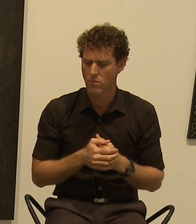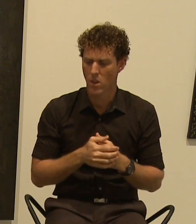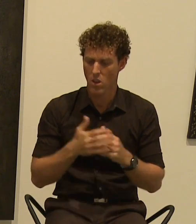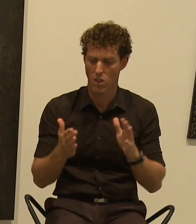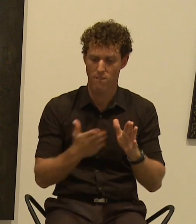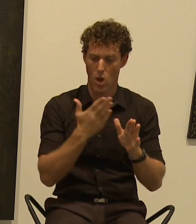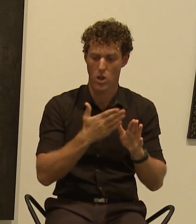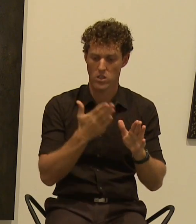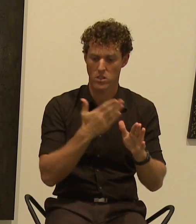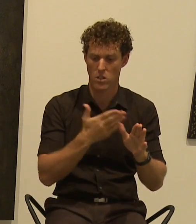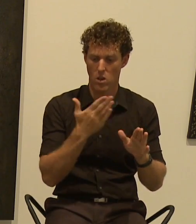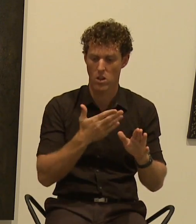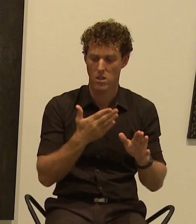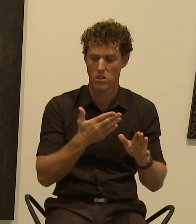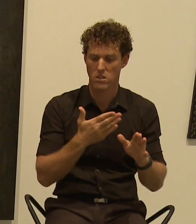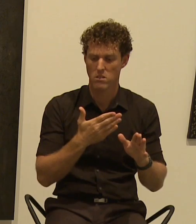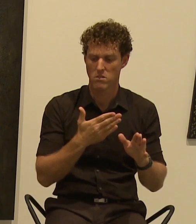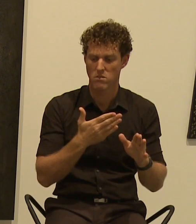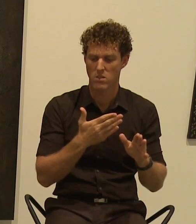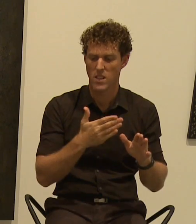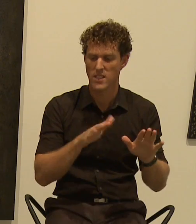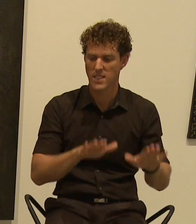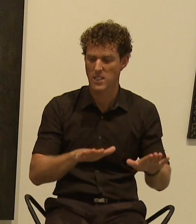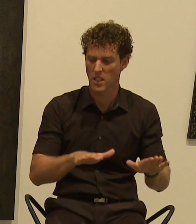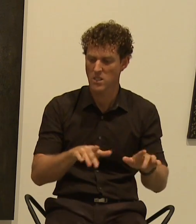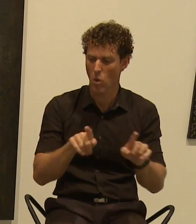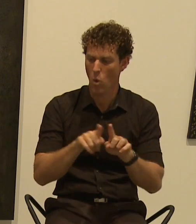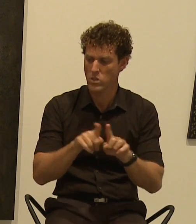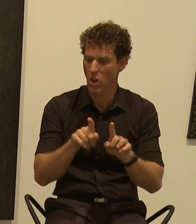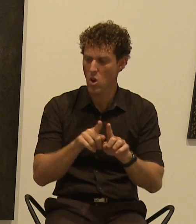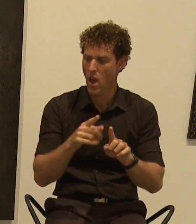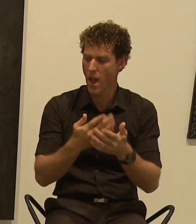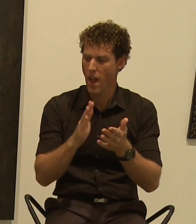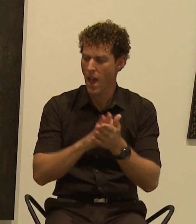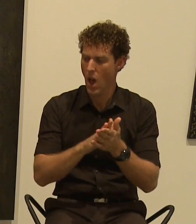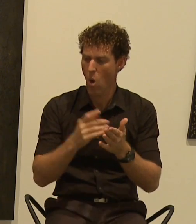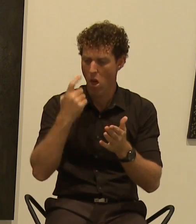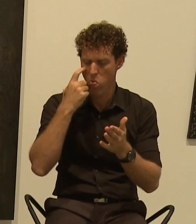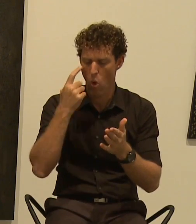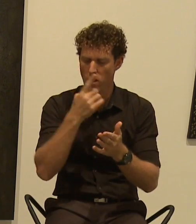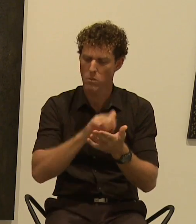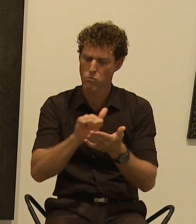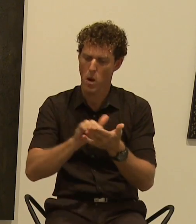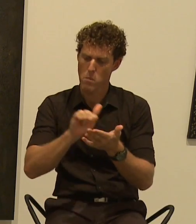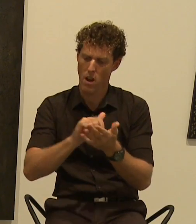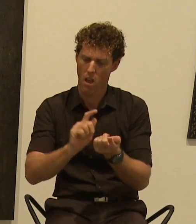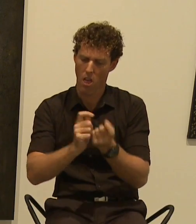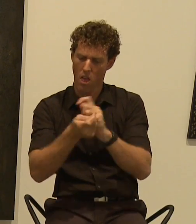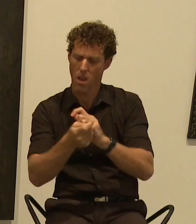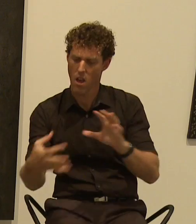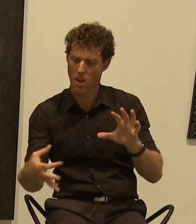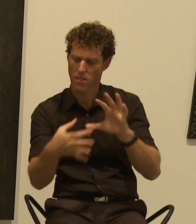first work was a portrait of Captain Cook that I appropriated,